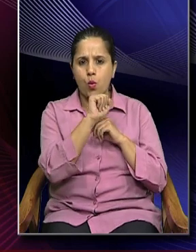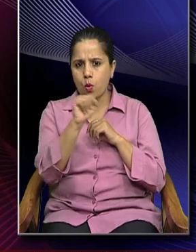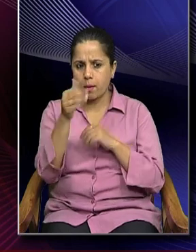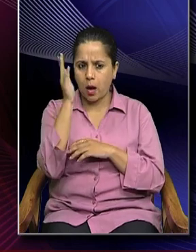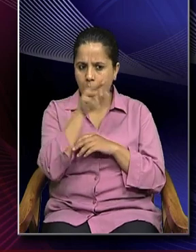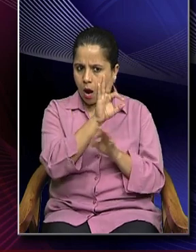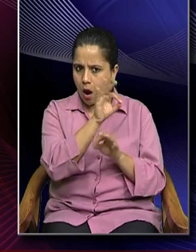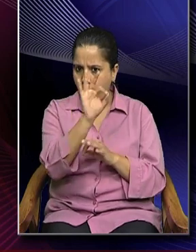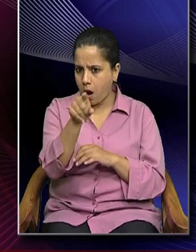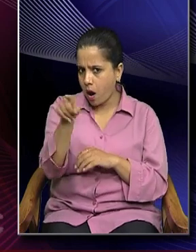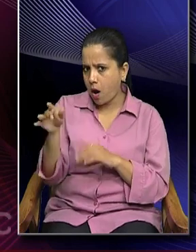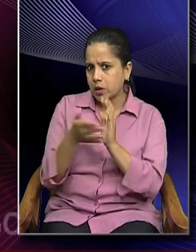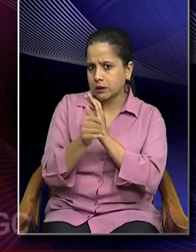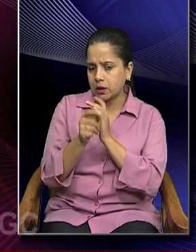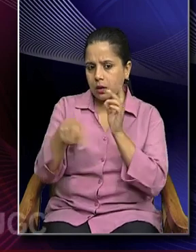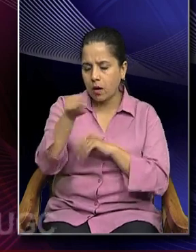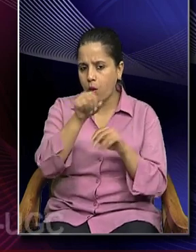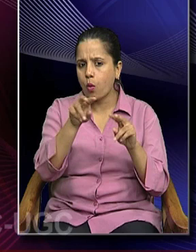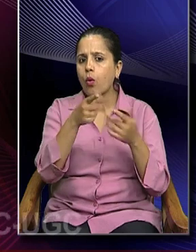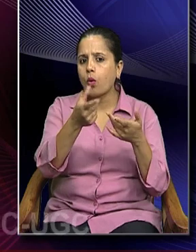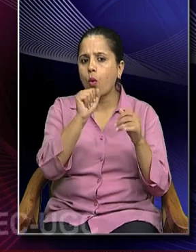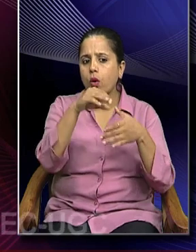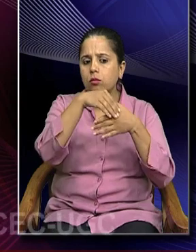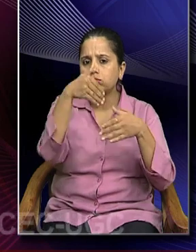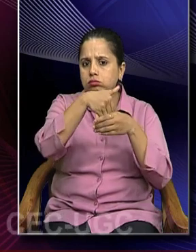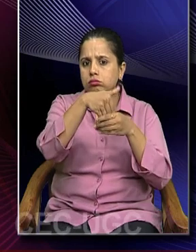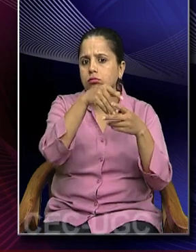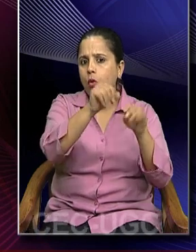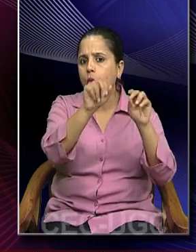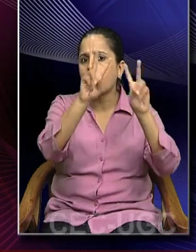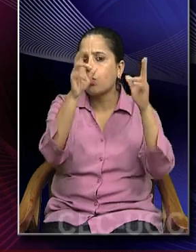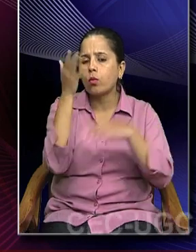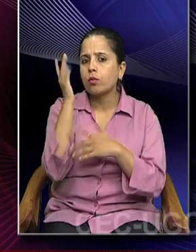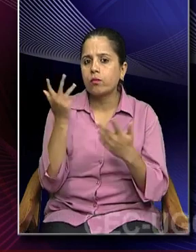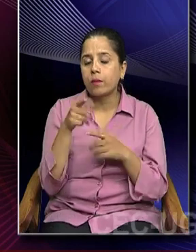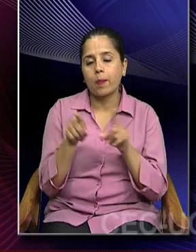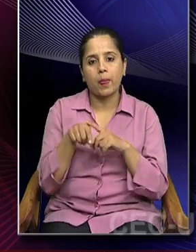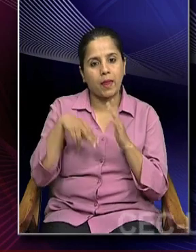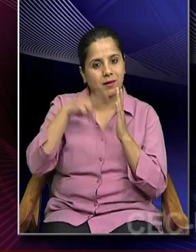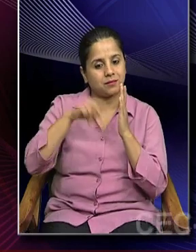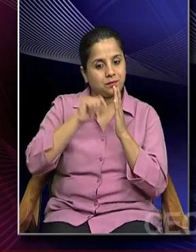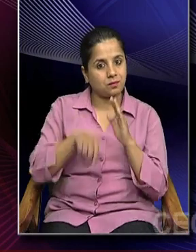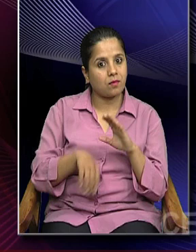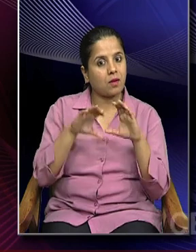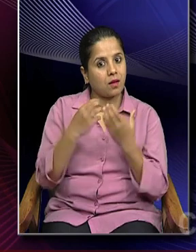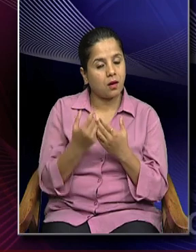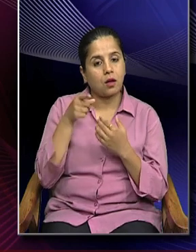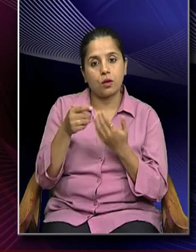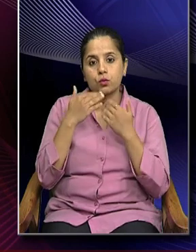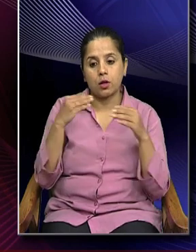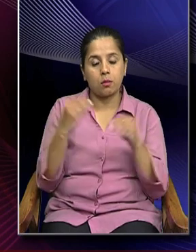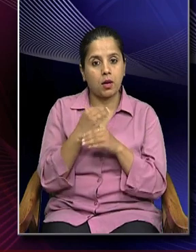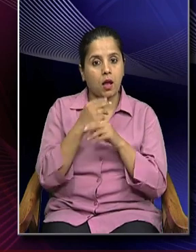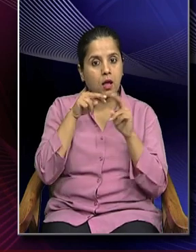presentation, skill and the content. Like in a literature class, the student peer review